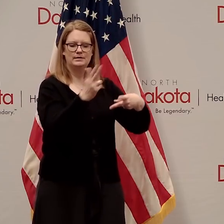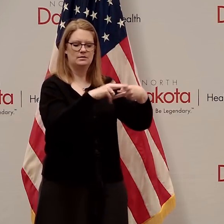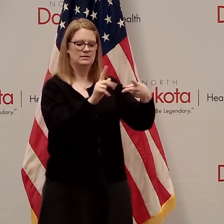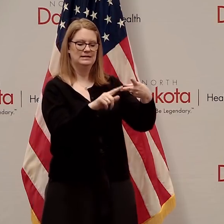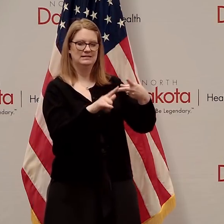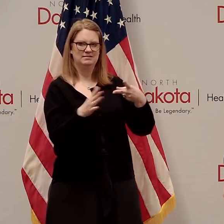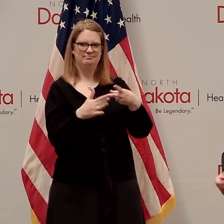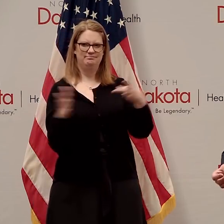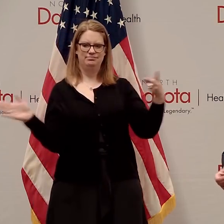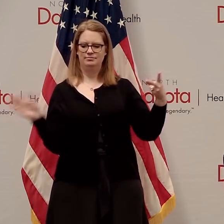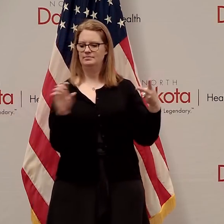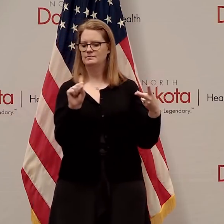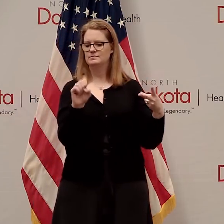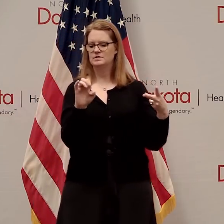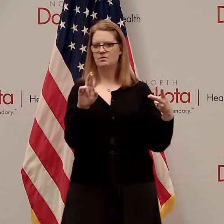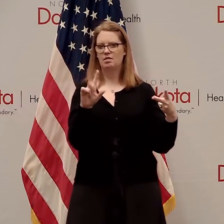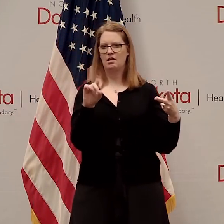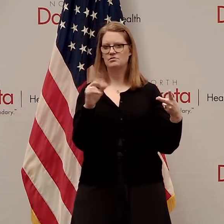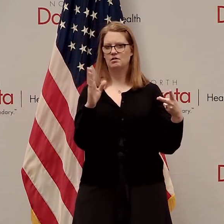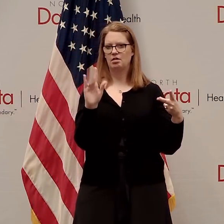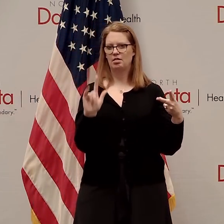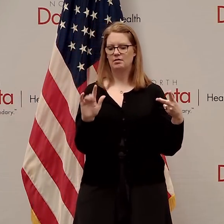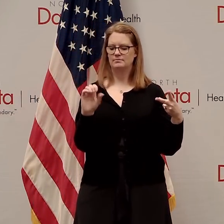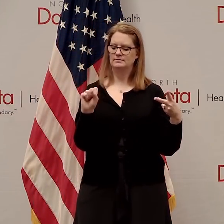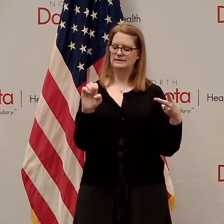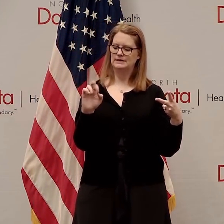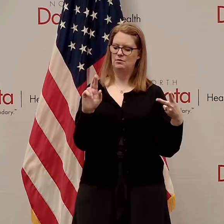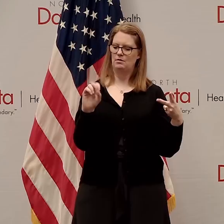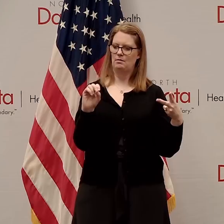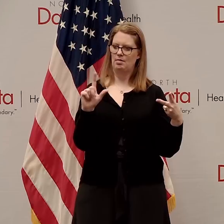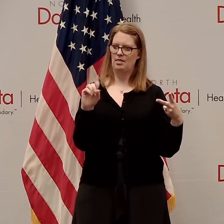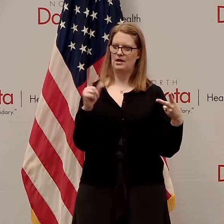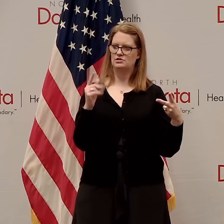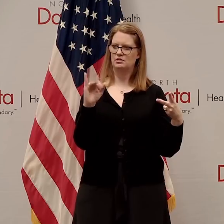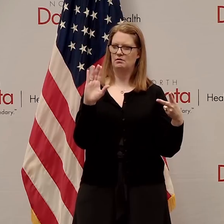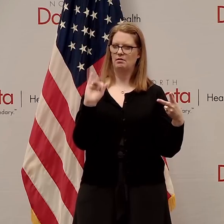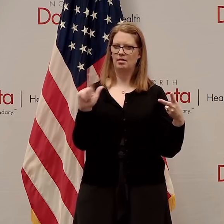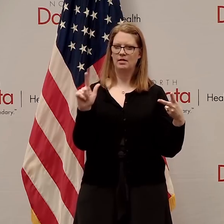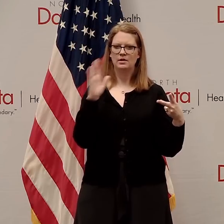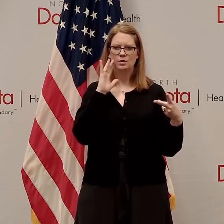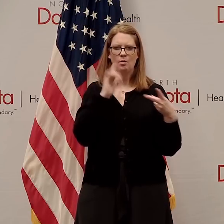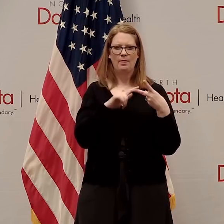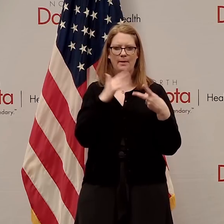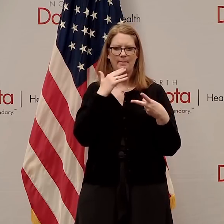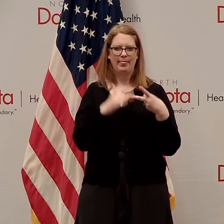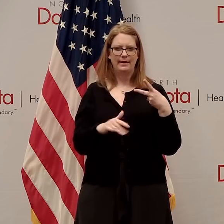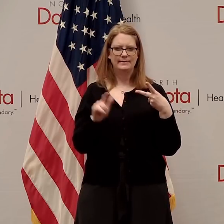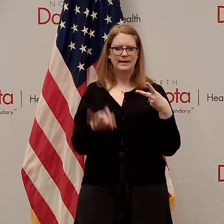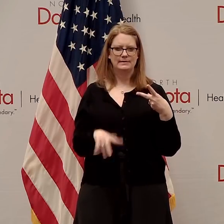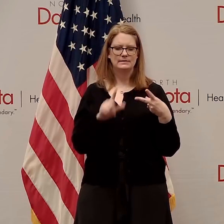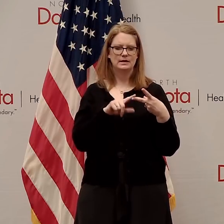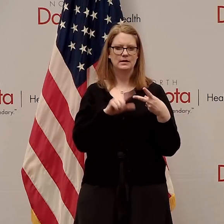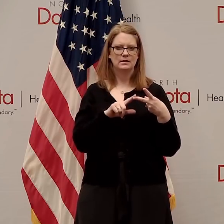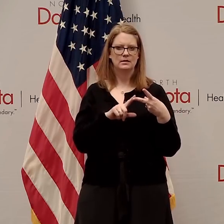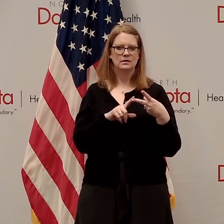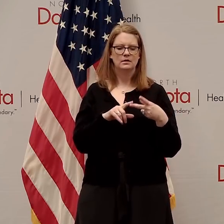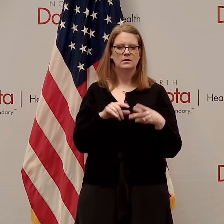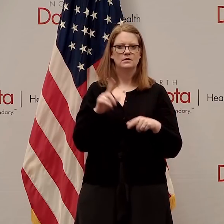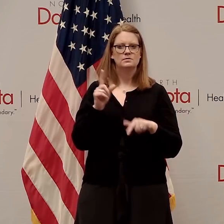large scale is the serological or blood testing. Given that we don't have the capacity to run in and